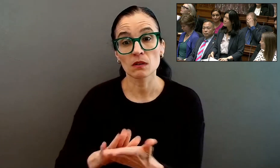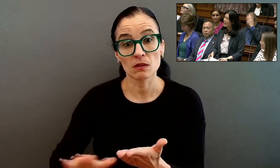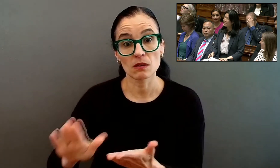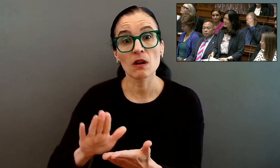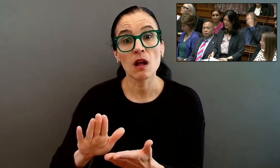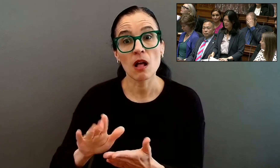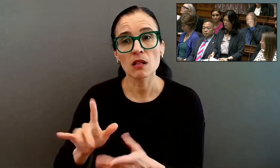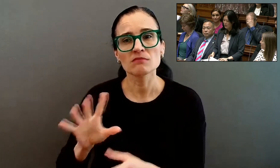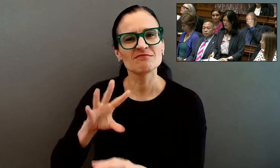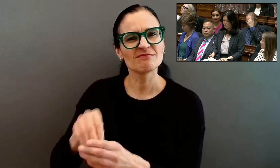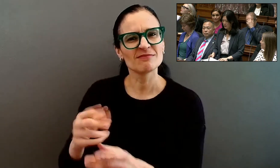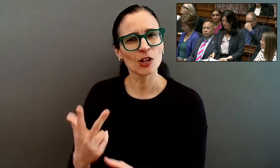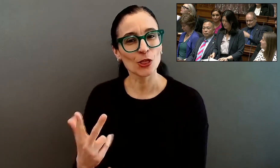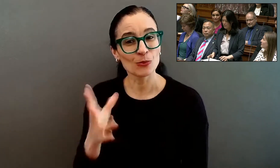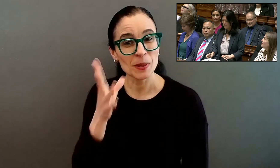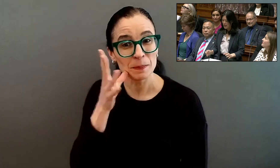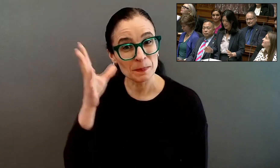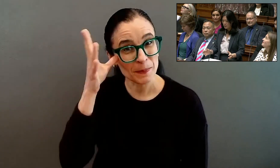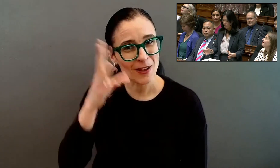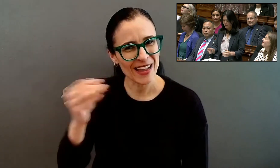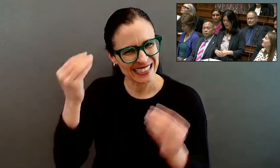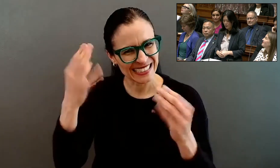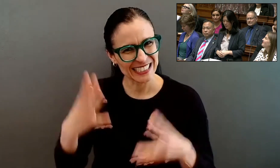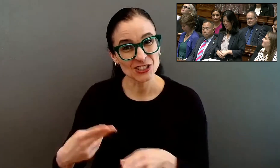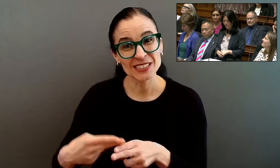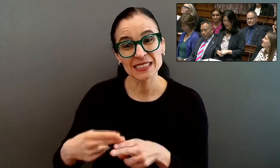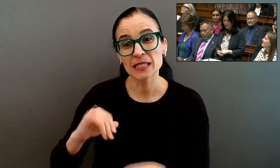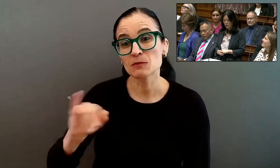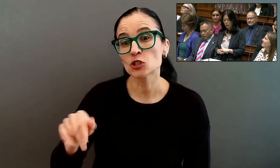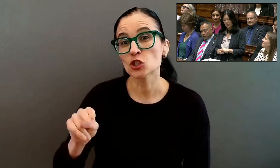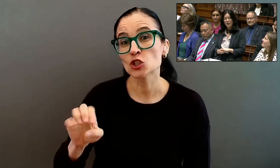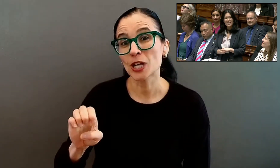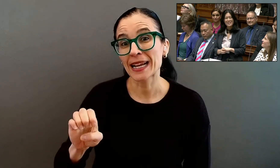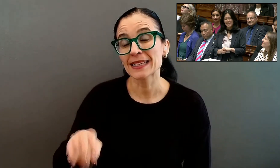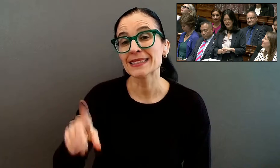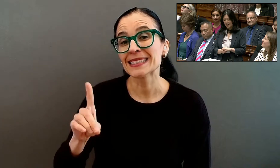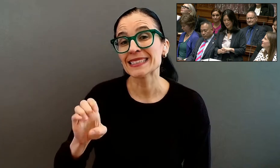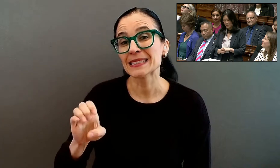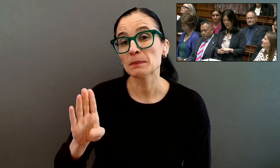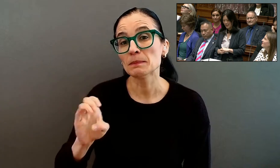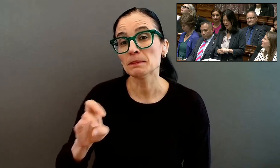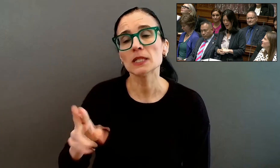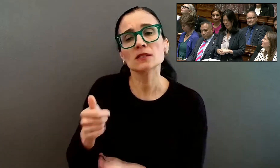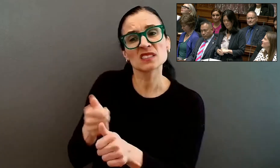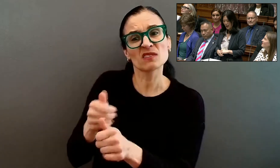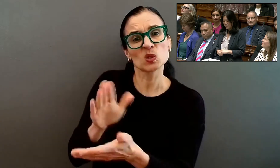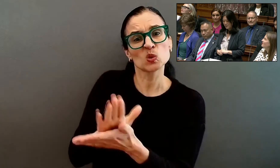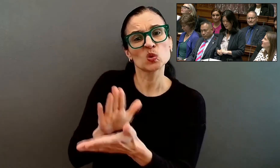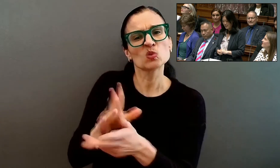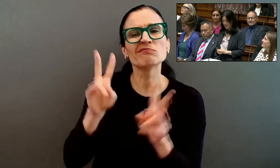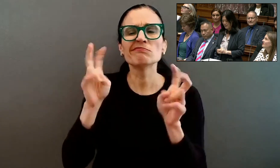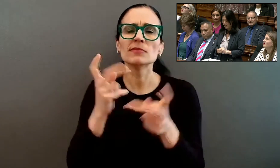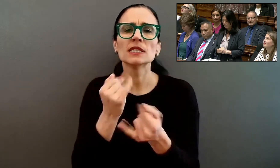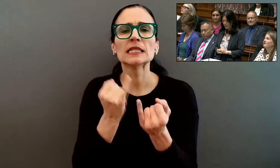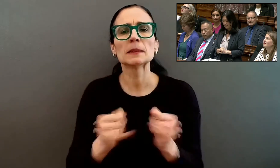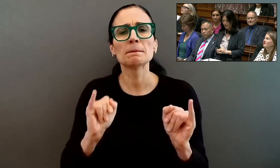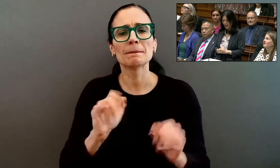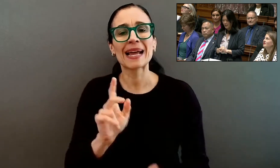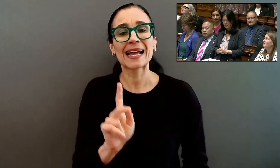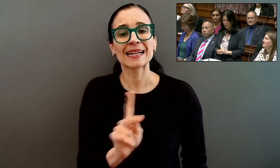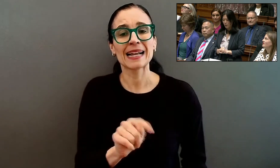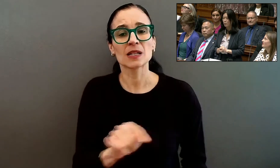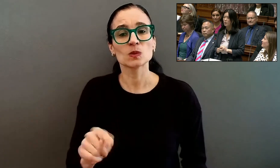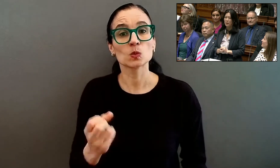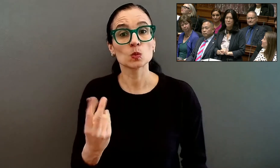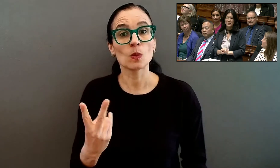an independent K-12 school in North Vancouver. They foster curiosity-led learning and empower students to think critically